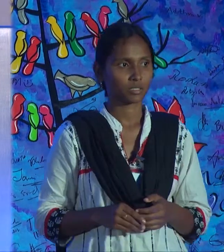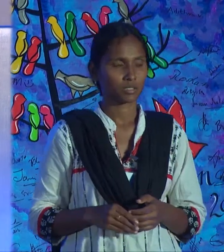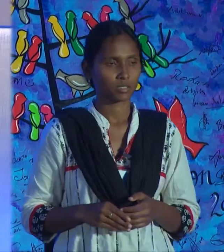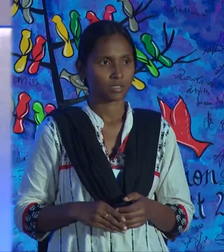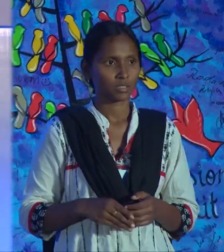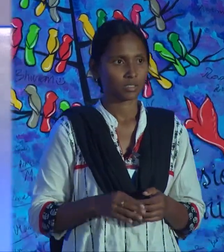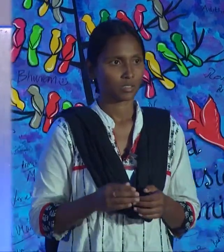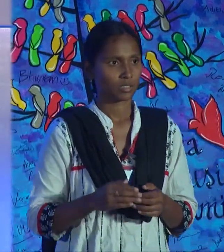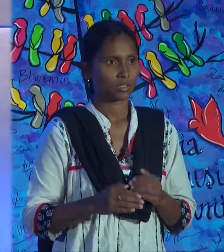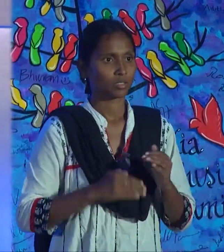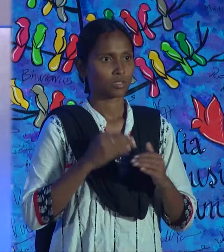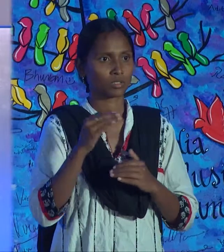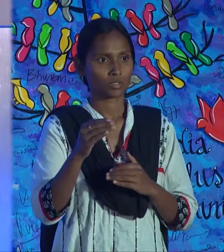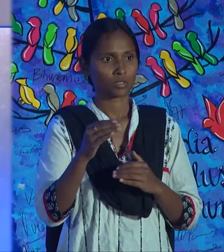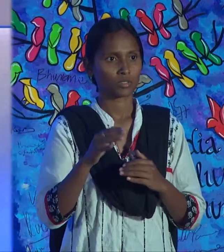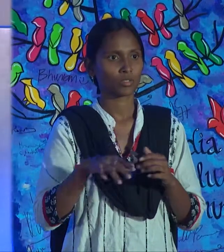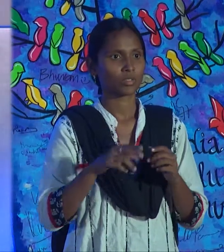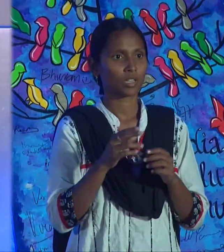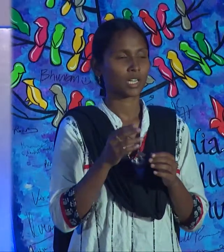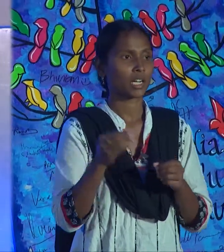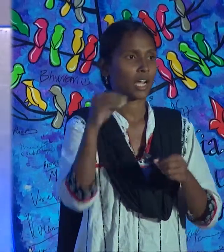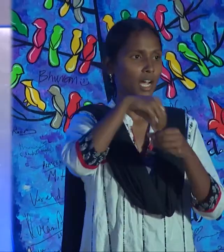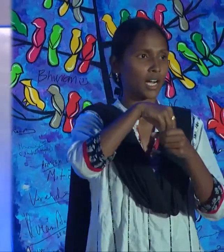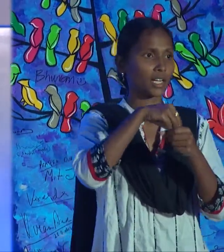To go ahead and add value in their lives.